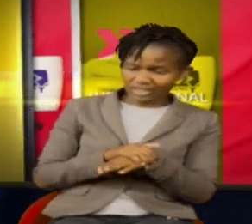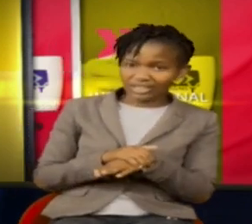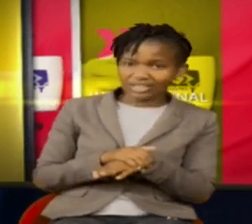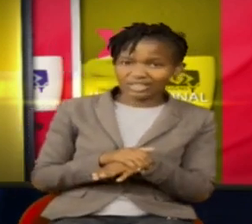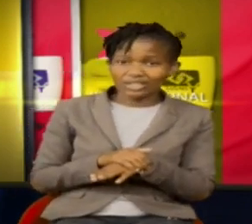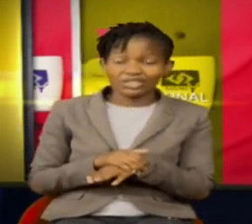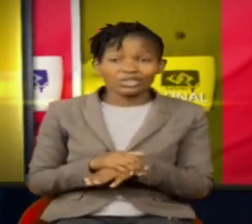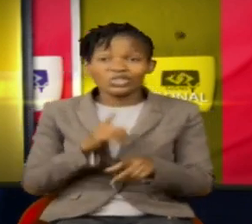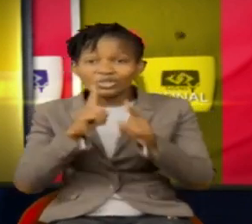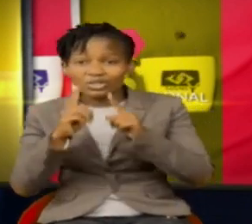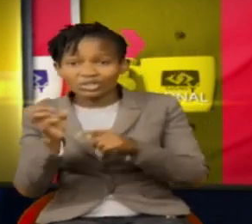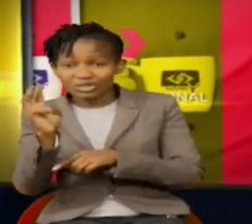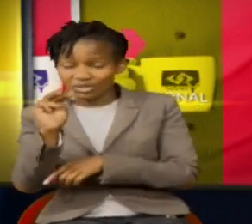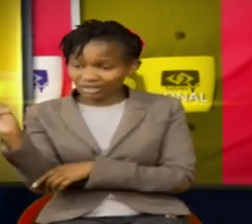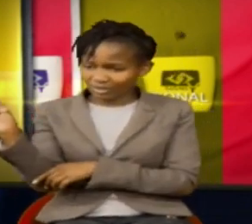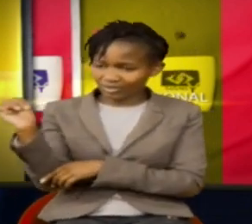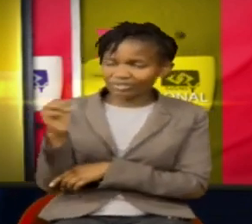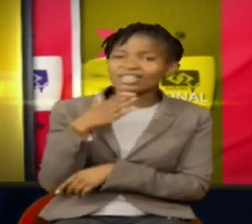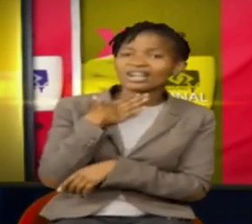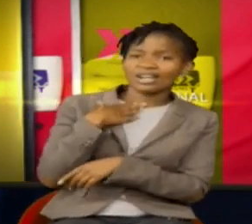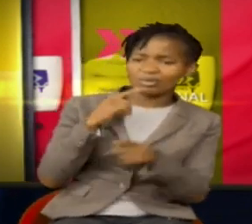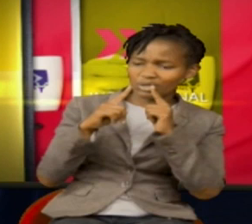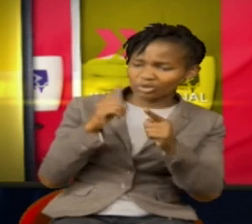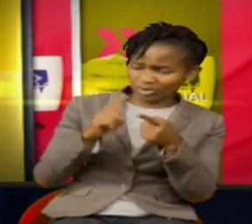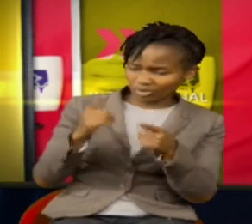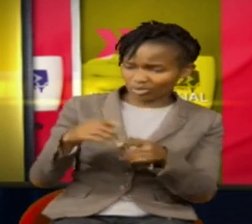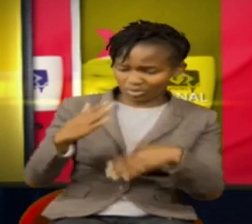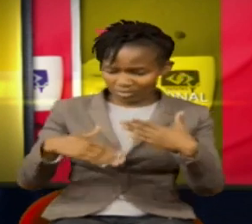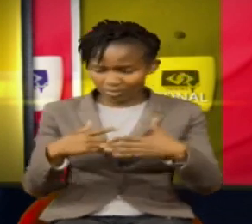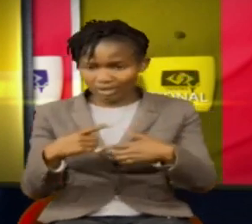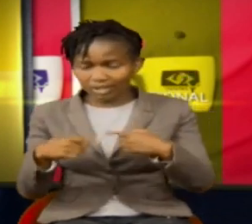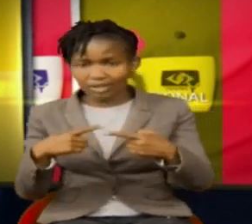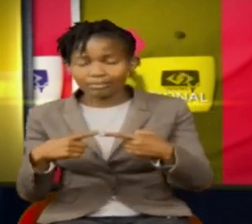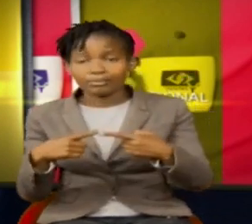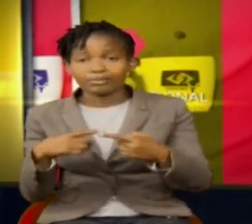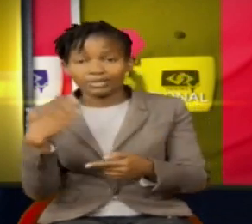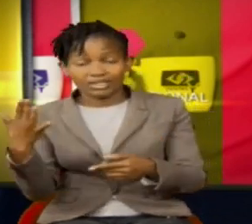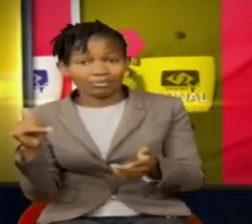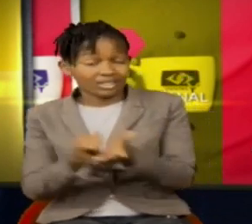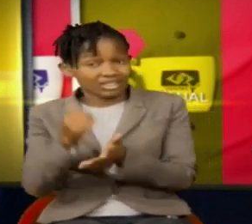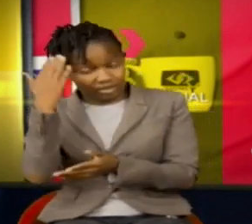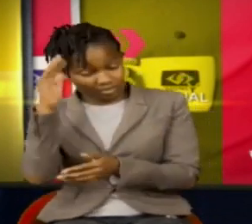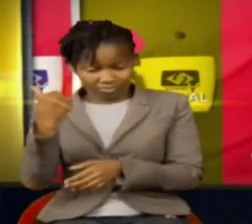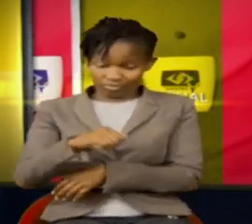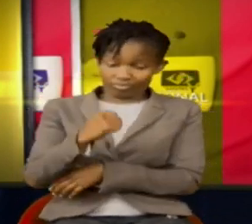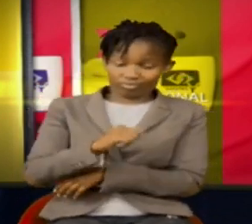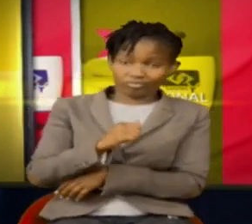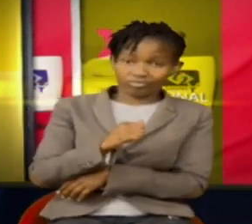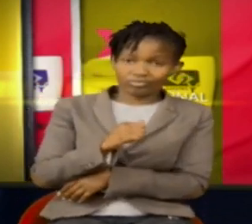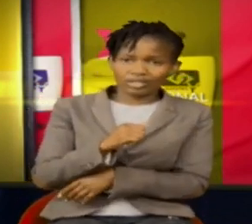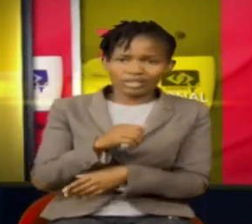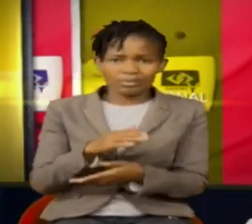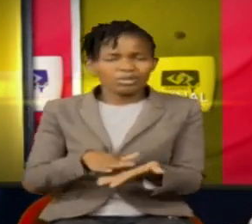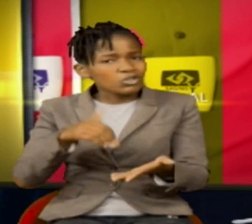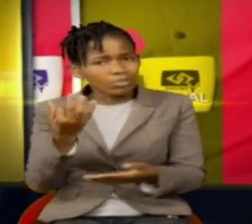young people and tell them, you know, I want to talk to you about something that you didn't know? Because most of them will say,